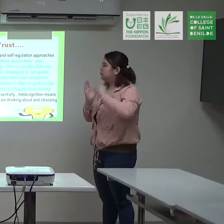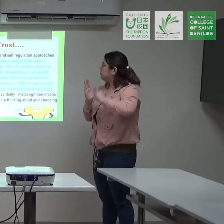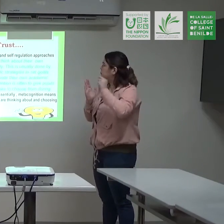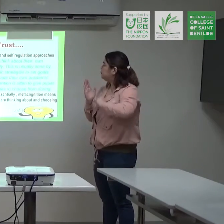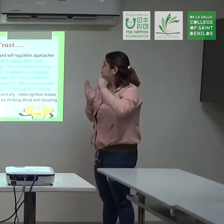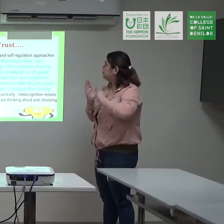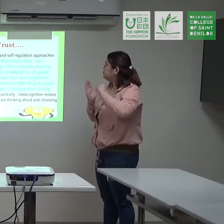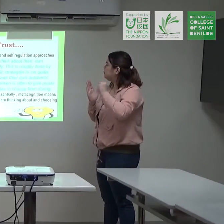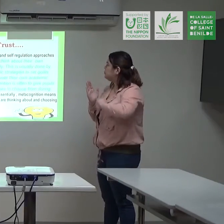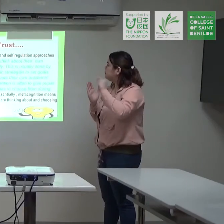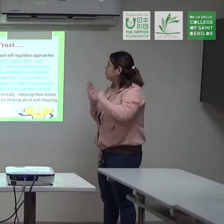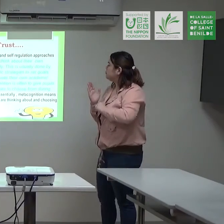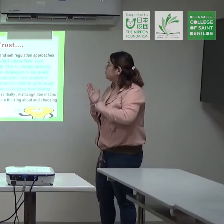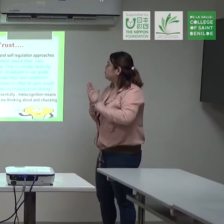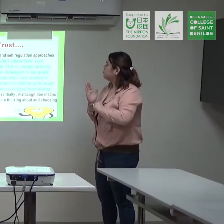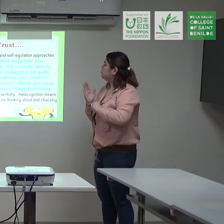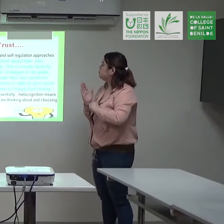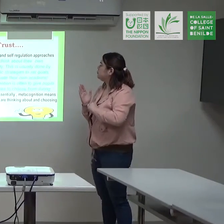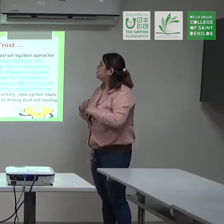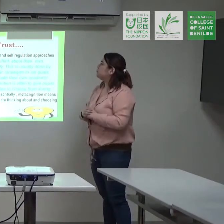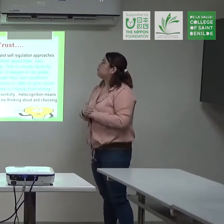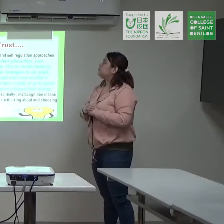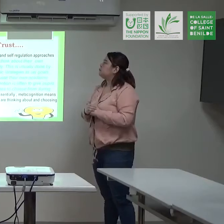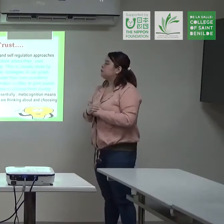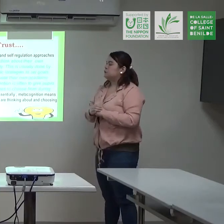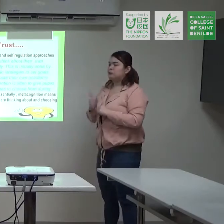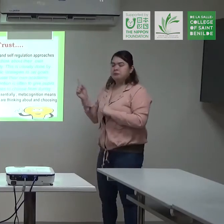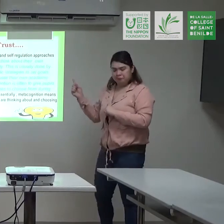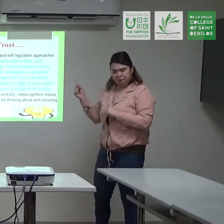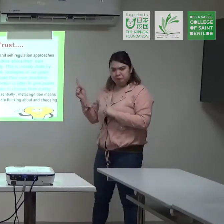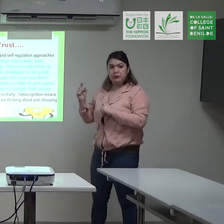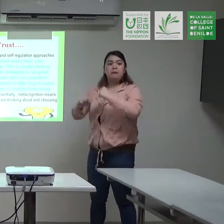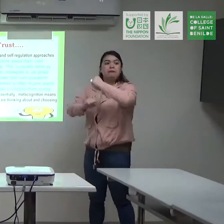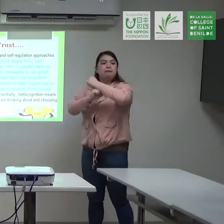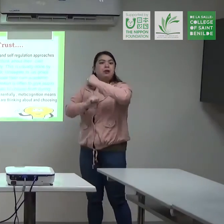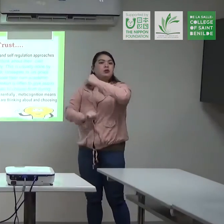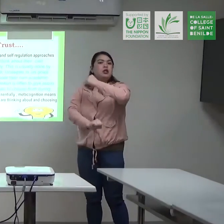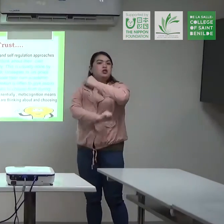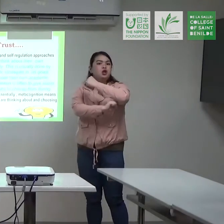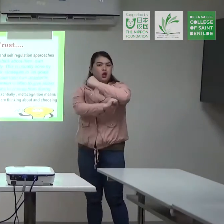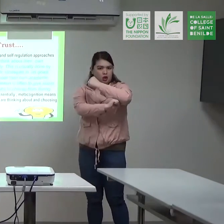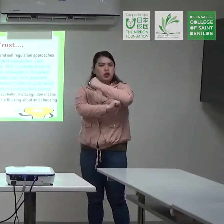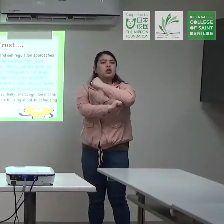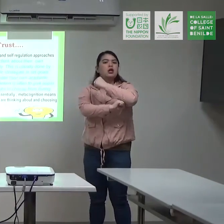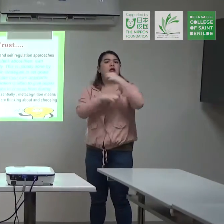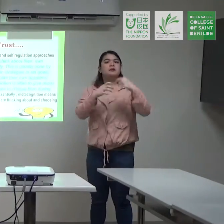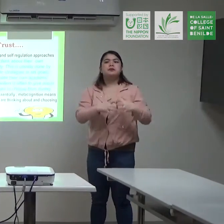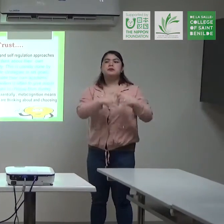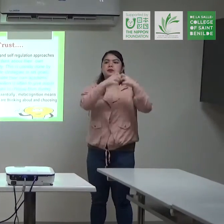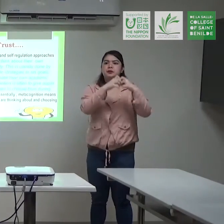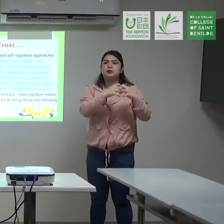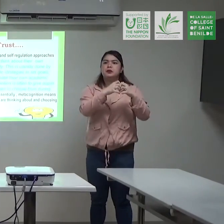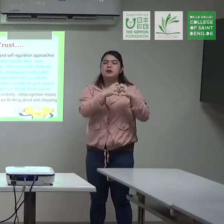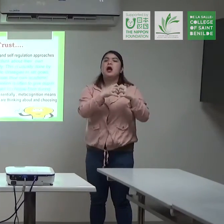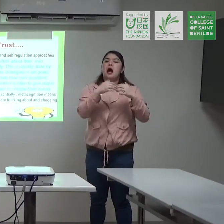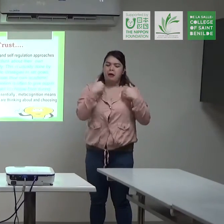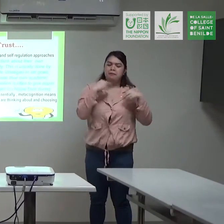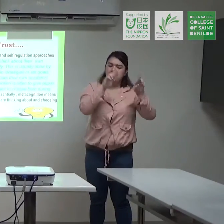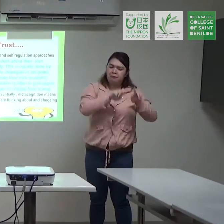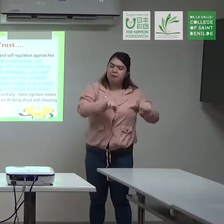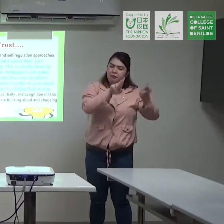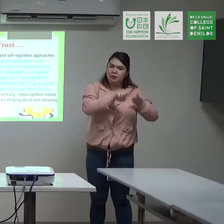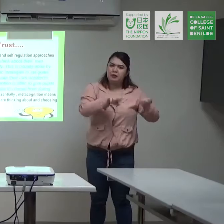According to Southern Trust Education Foundation, which is a foundation that has conducted intensive research